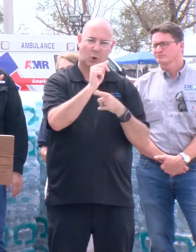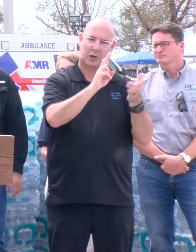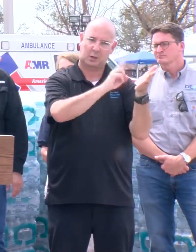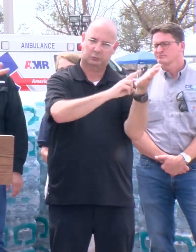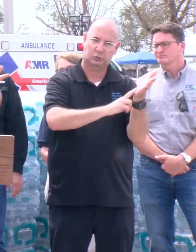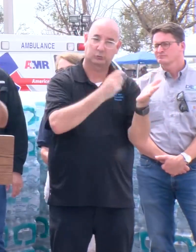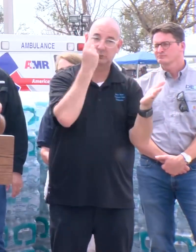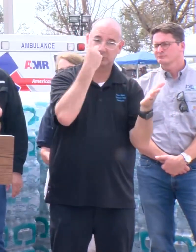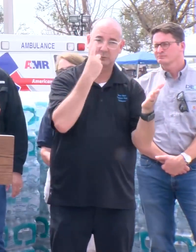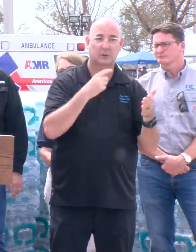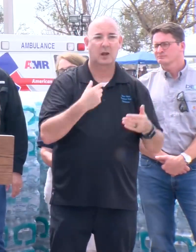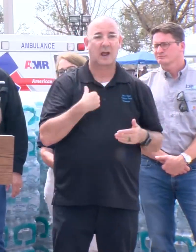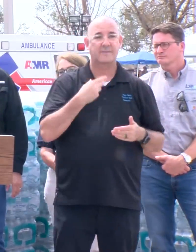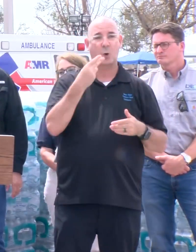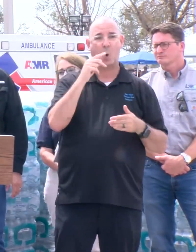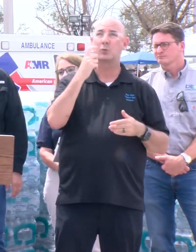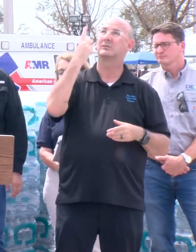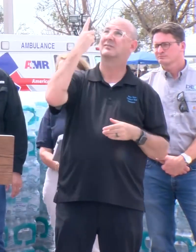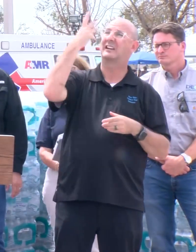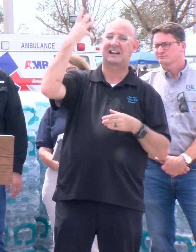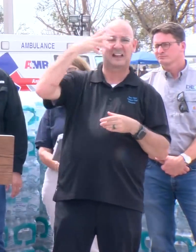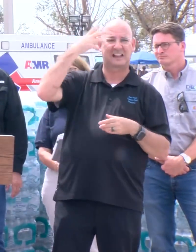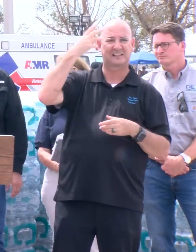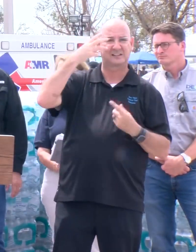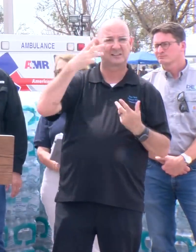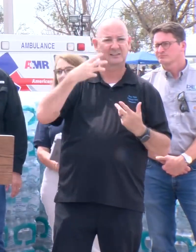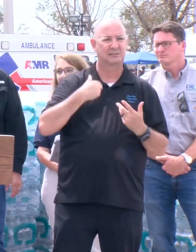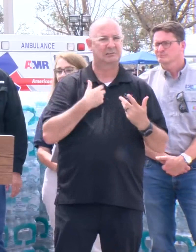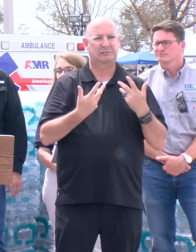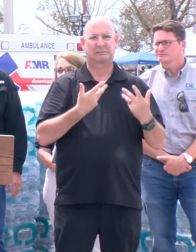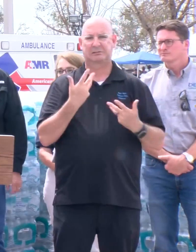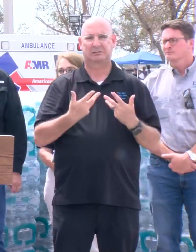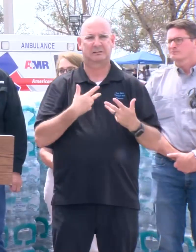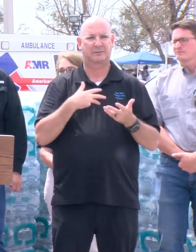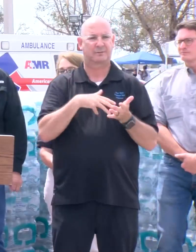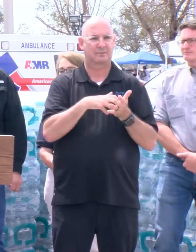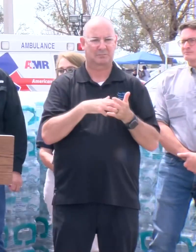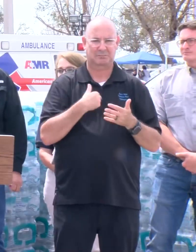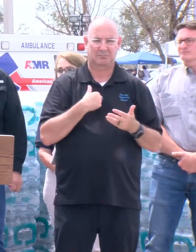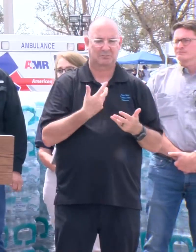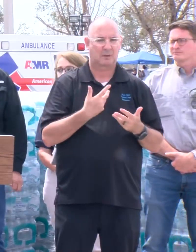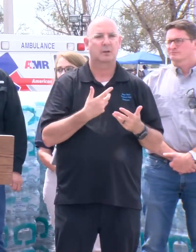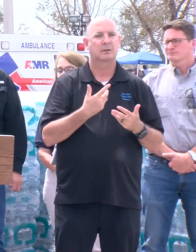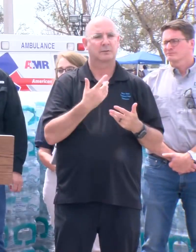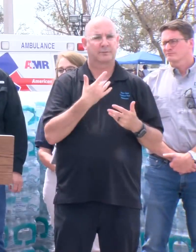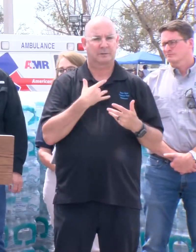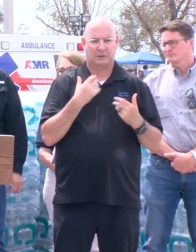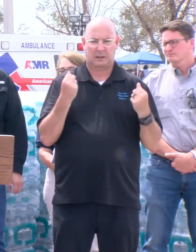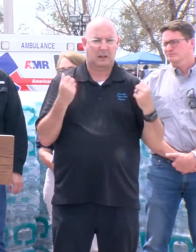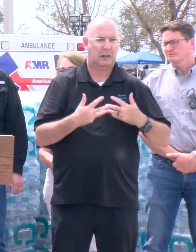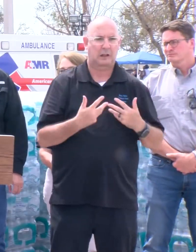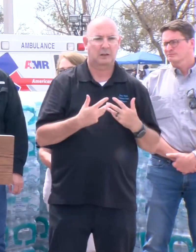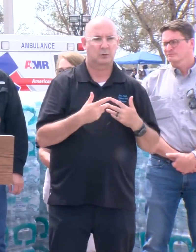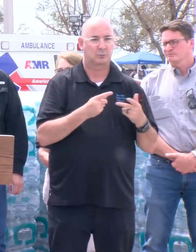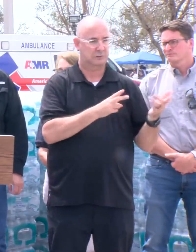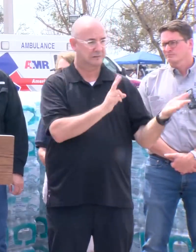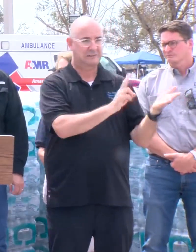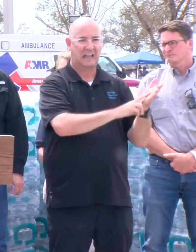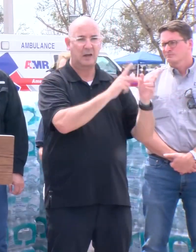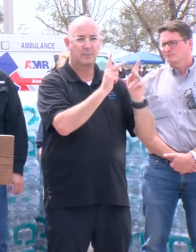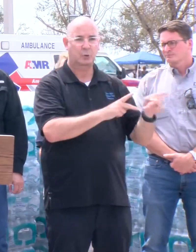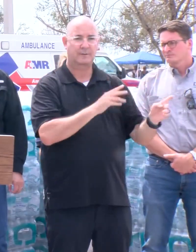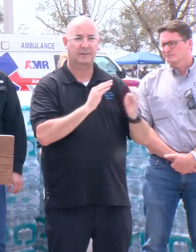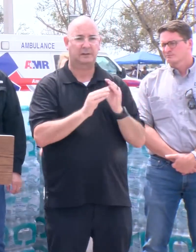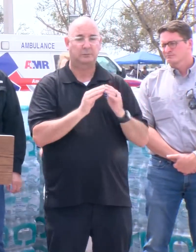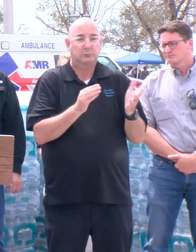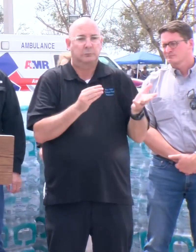going to agree to sign up with somebody because you're vulnerable, because you're passionate, because you're concerned. If you don't sign up with a licensed Florida contractor, we have